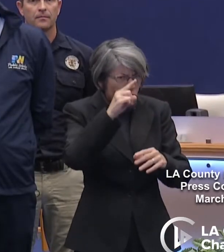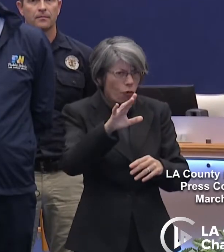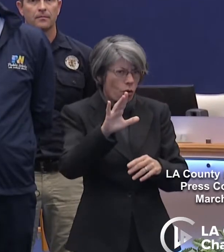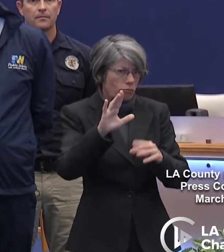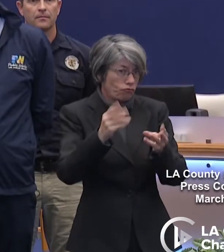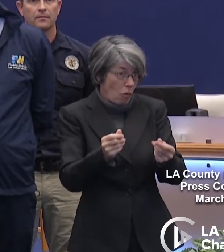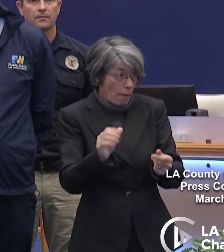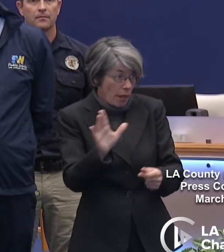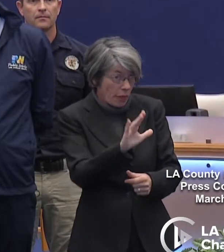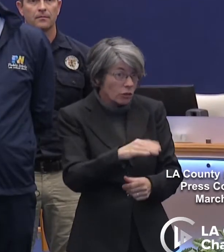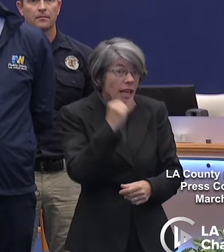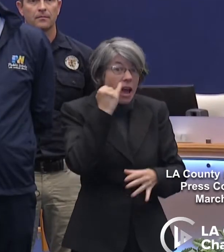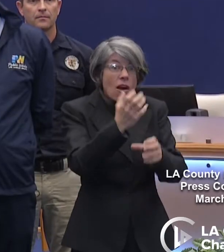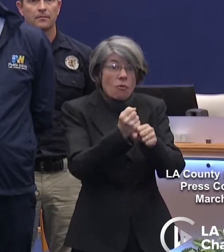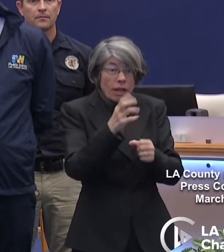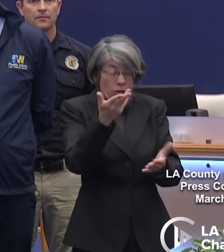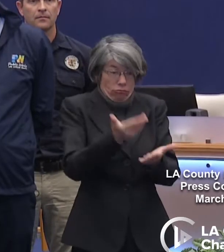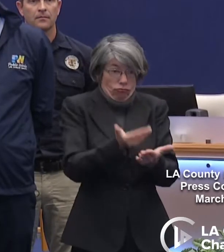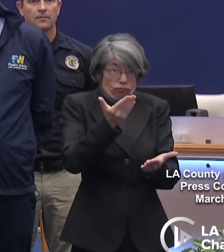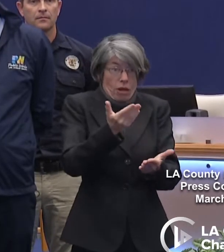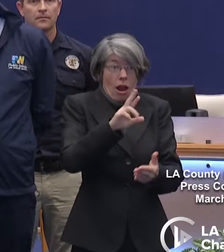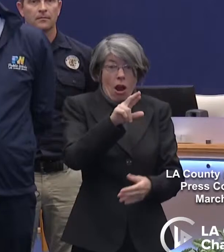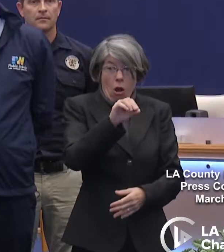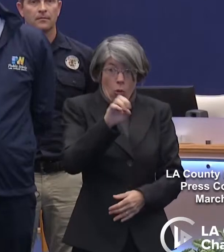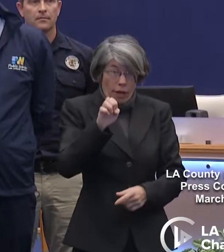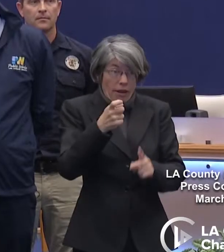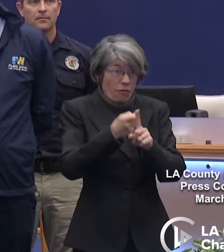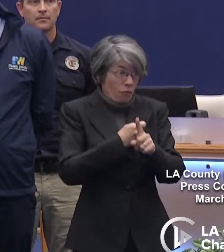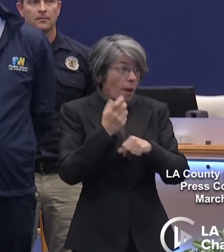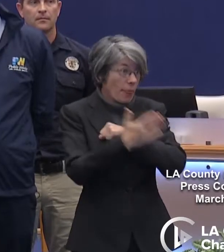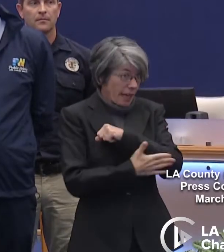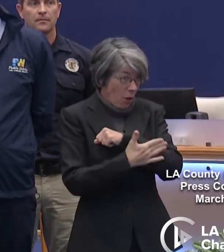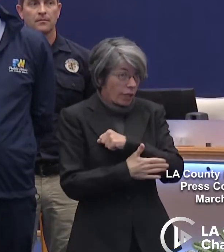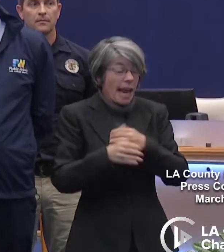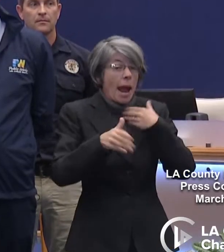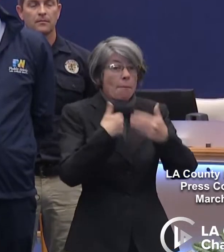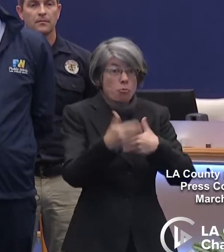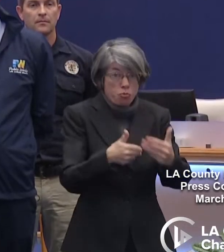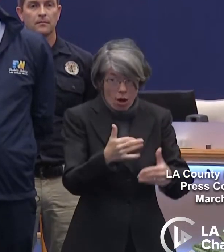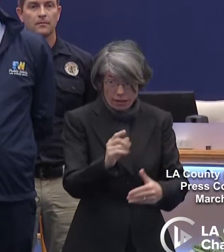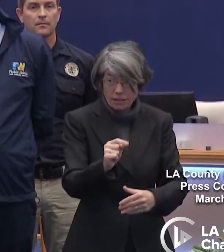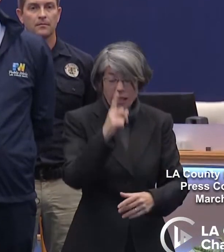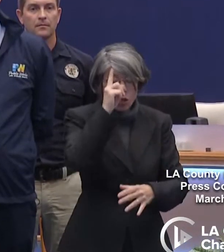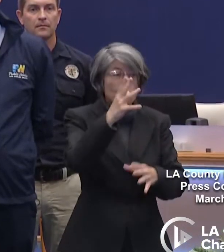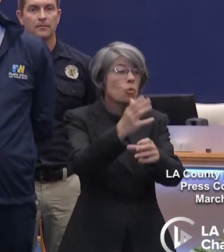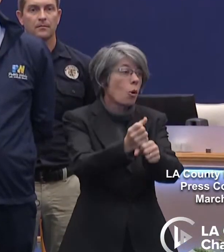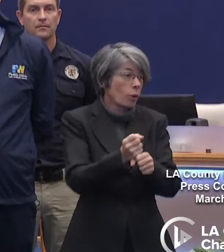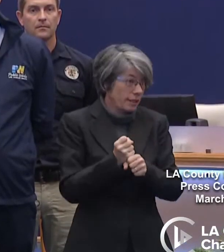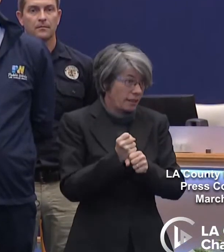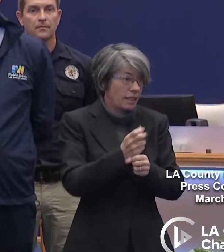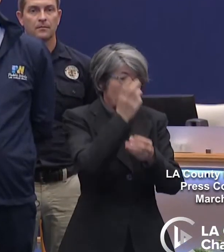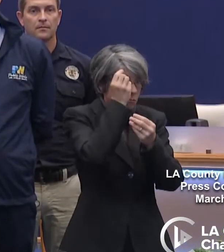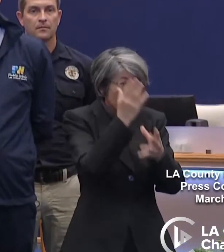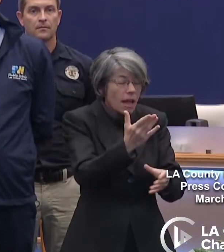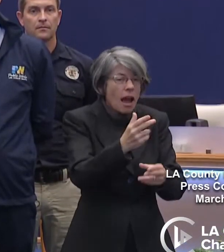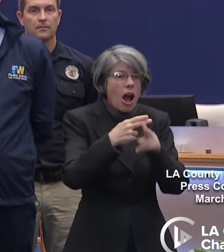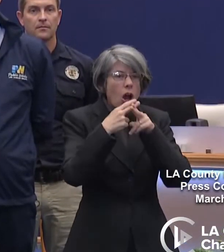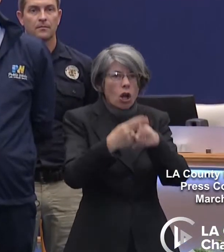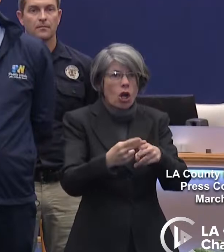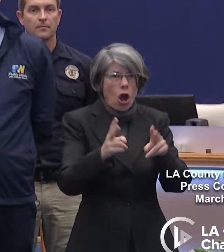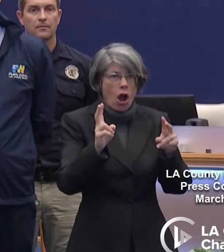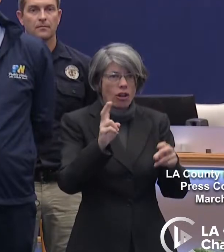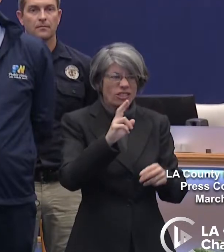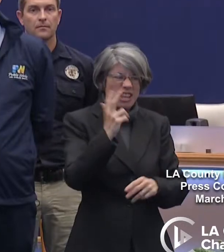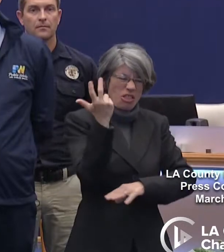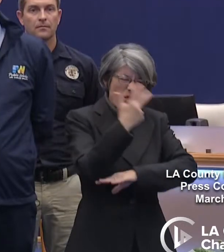property, if we've received your validated right of entry from the county and processed it, you will receive a notification call 3